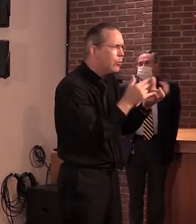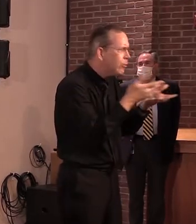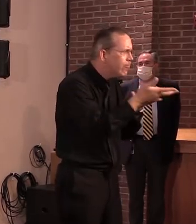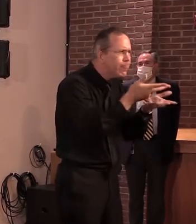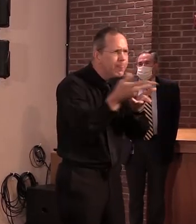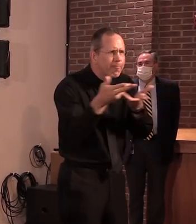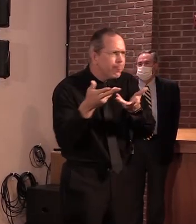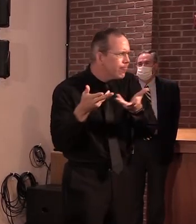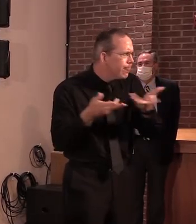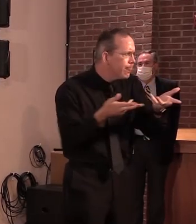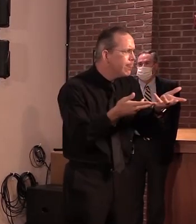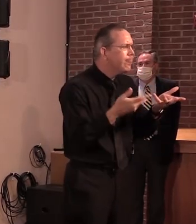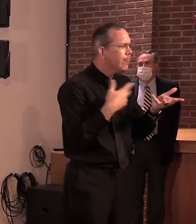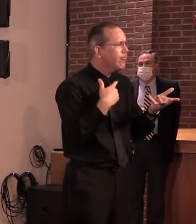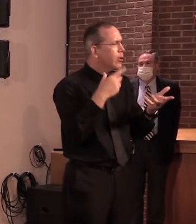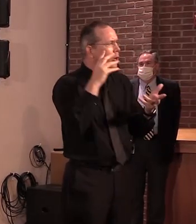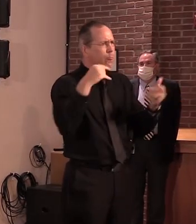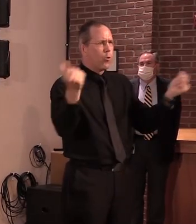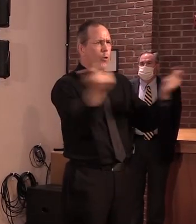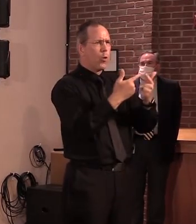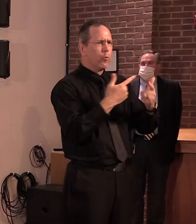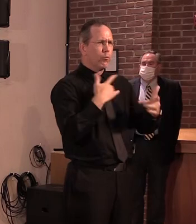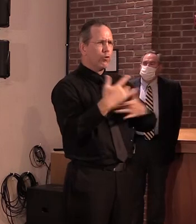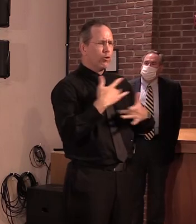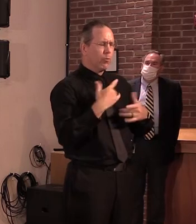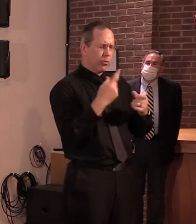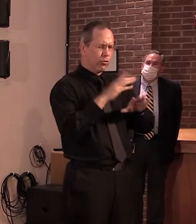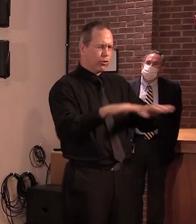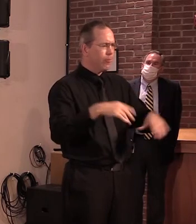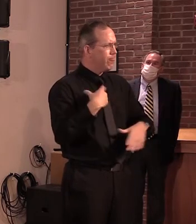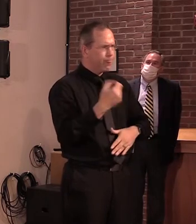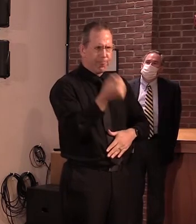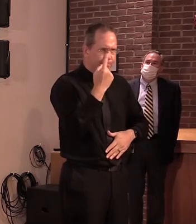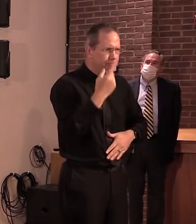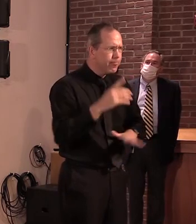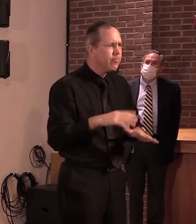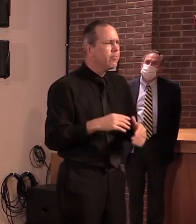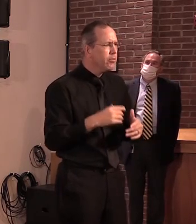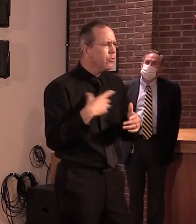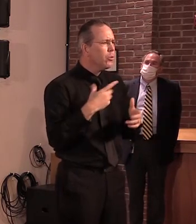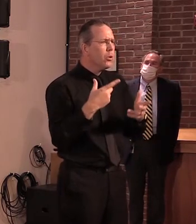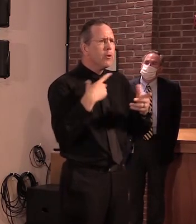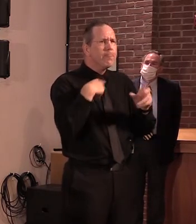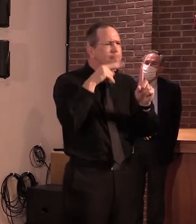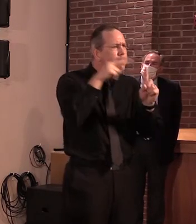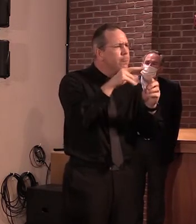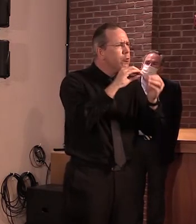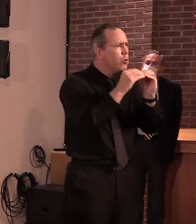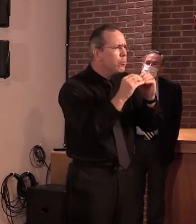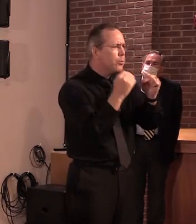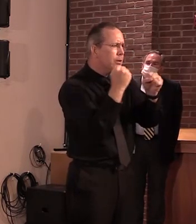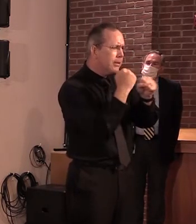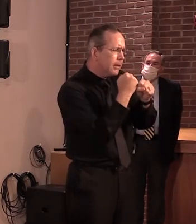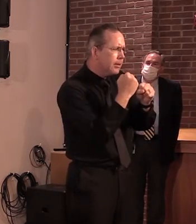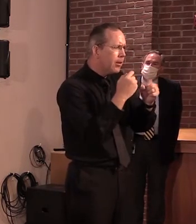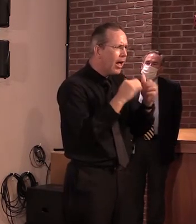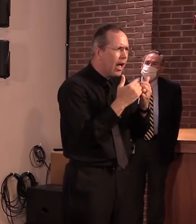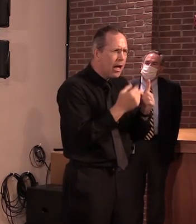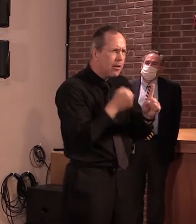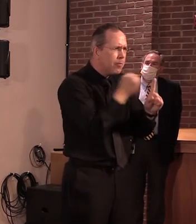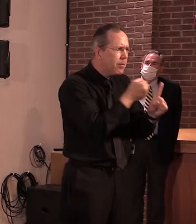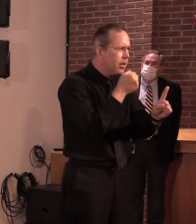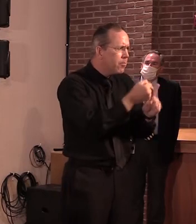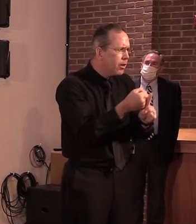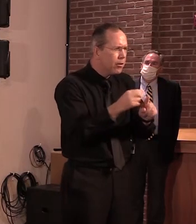I don't have statewide data to present today on the secondary impacts that COVID-19 has had on kids and families in